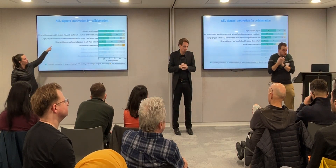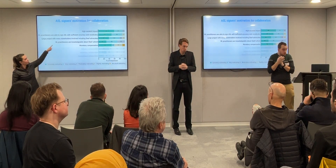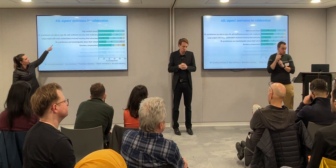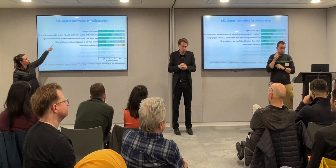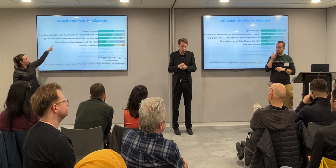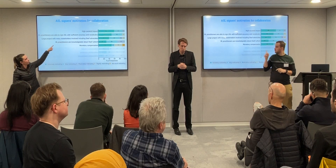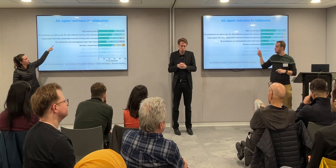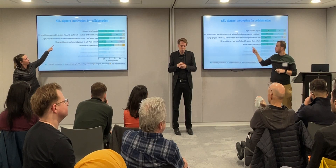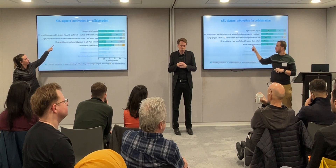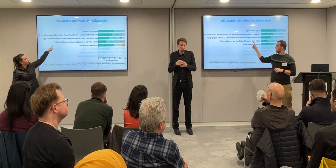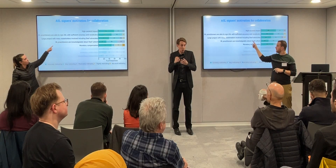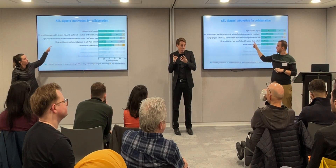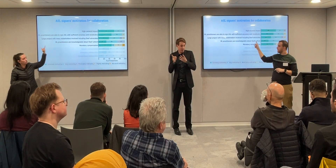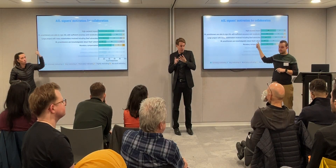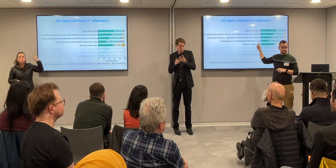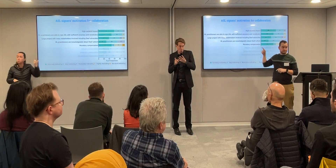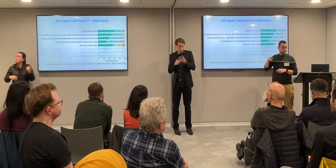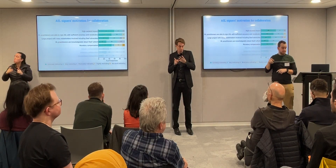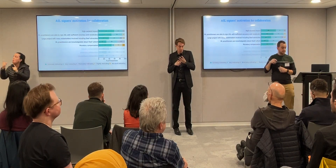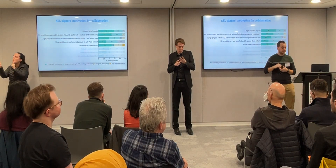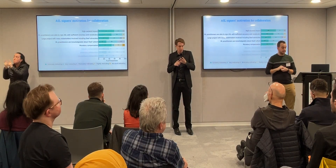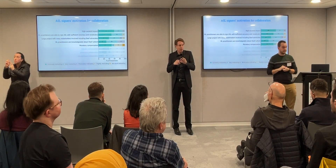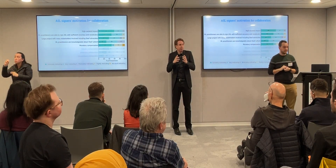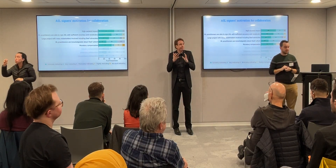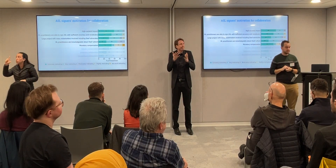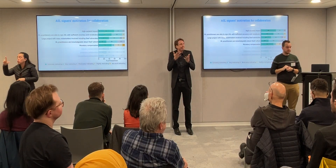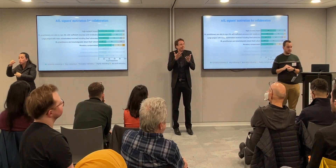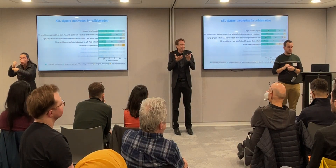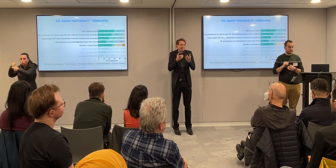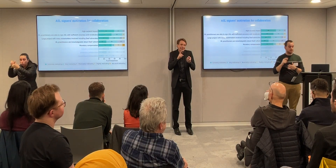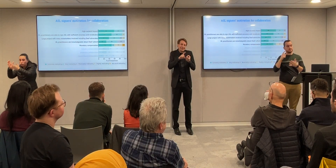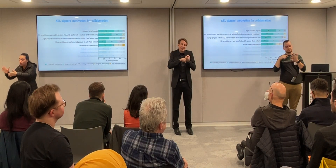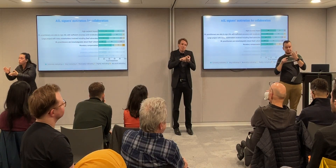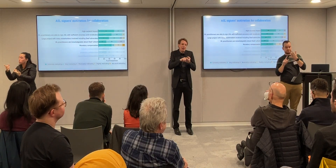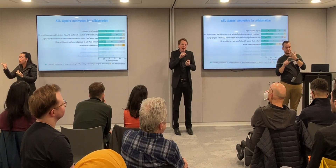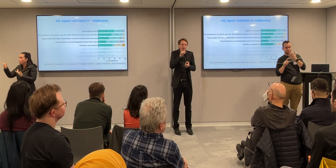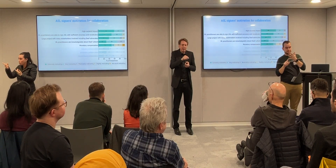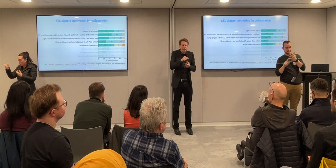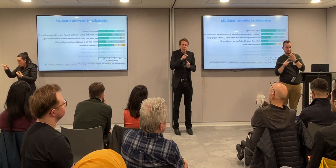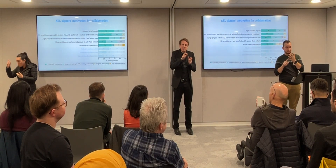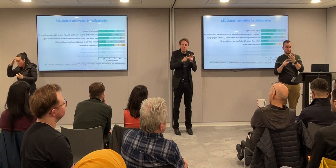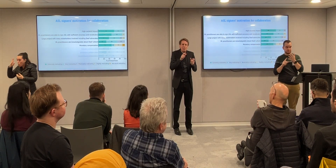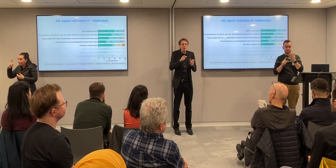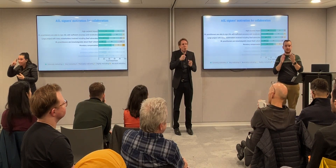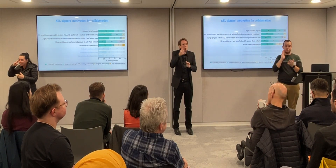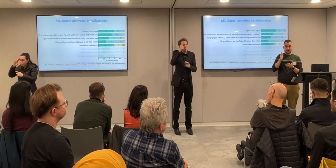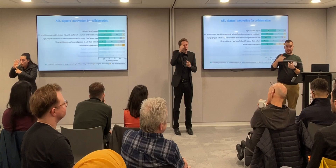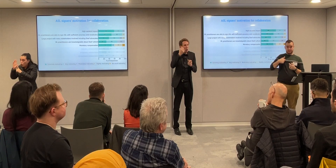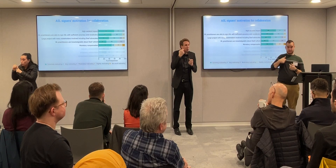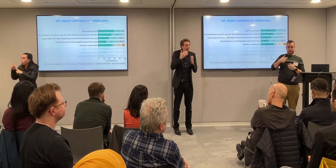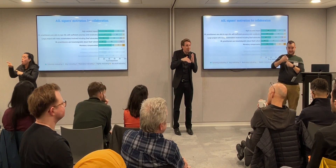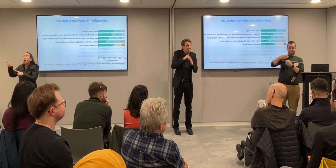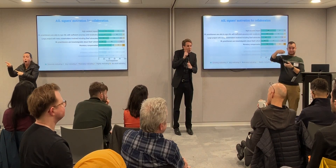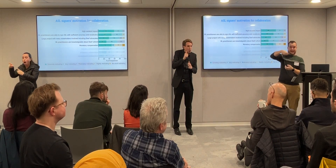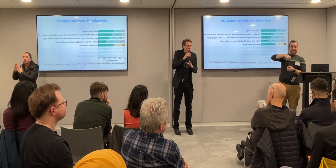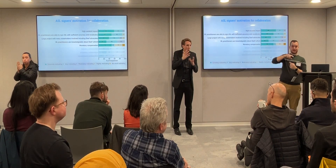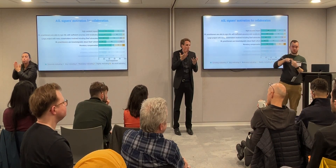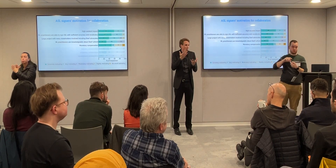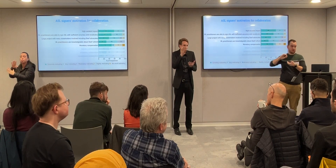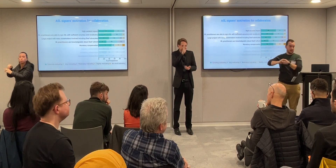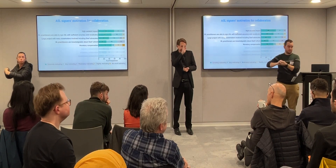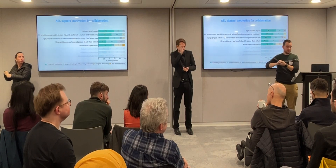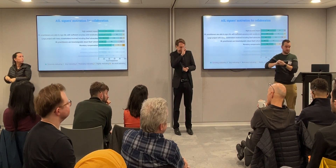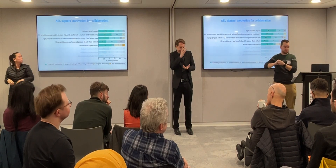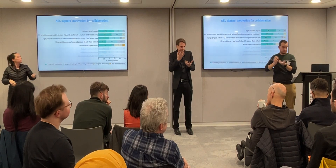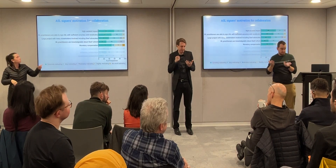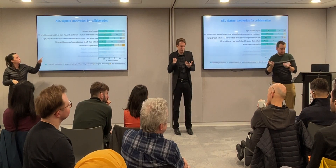related to how knowledgeable the machine language practitioners were about deaf culture. And finally, the